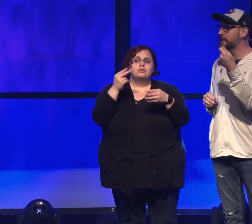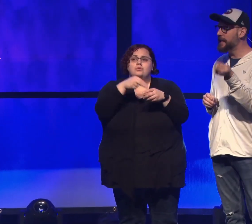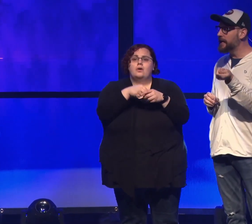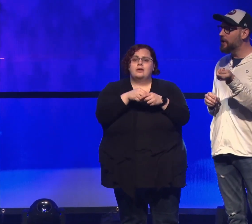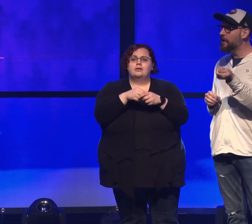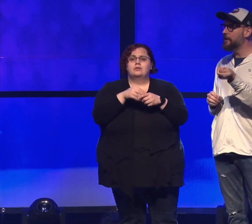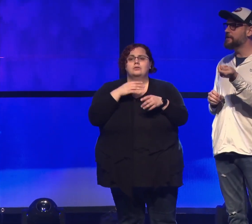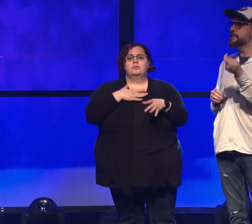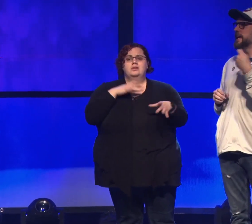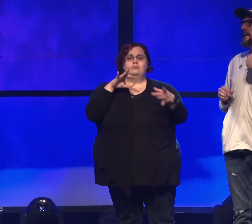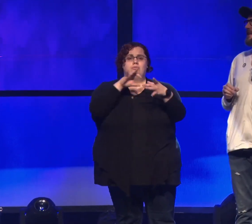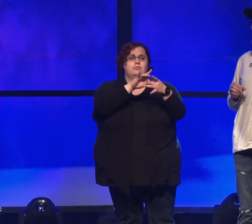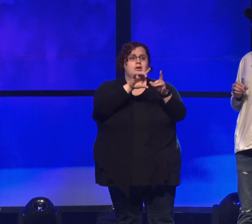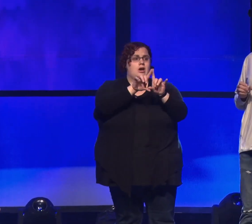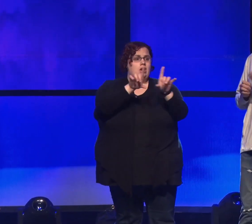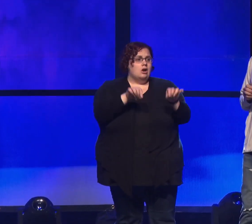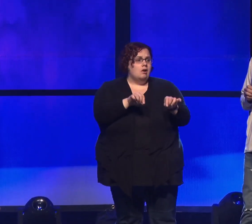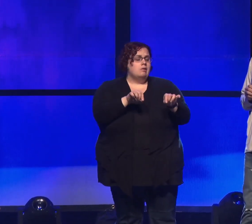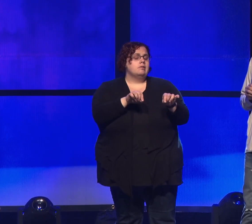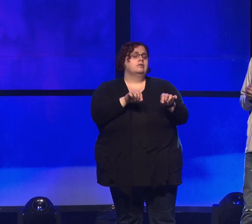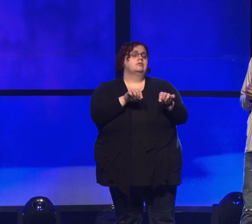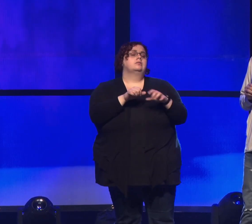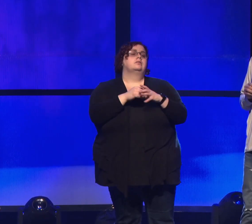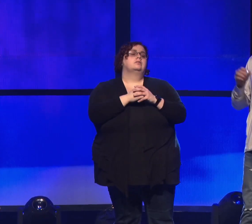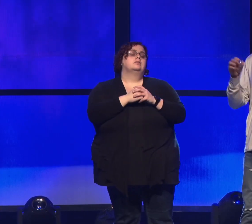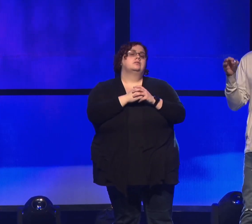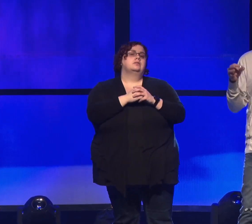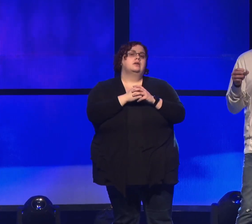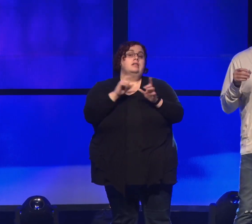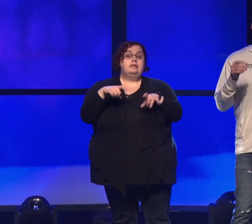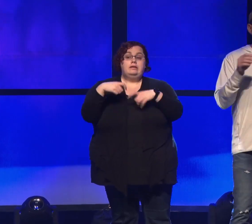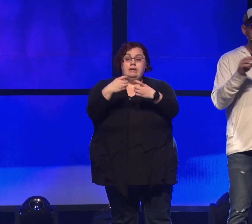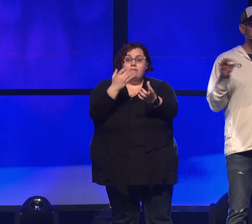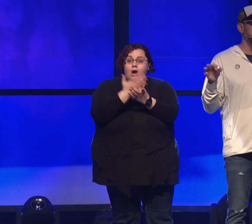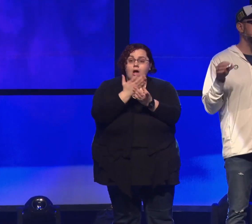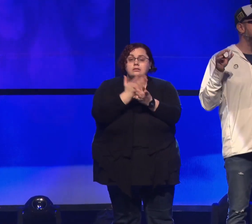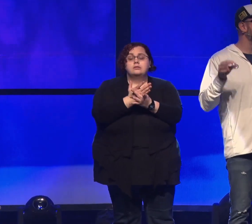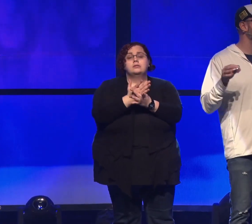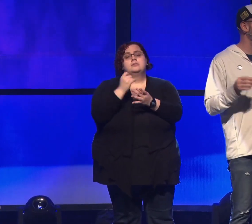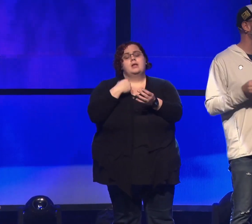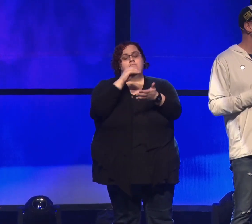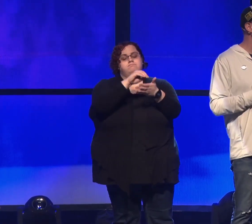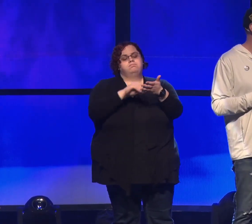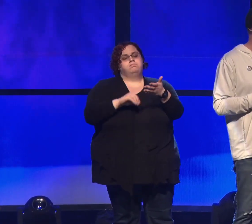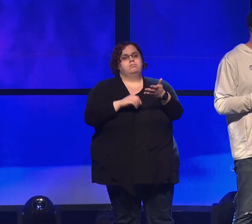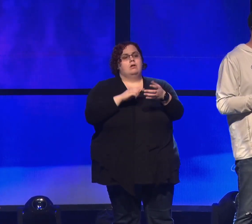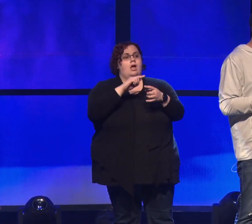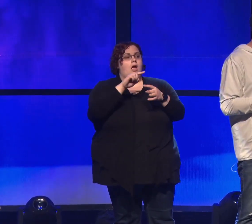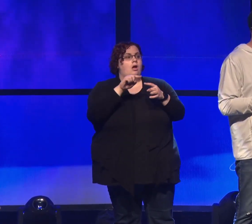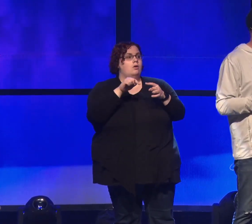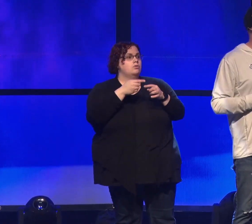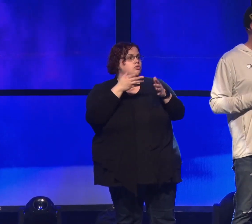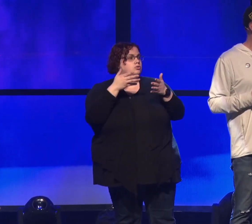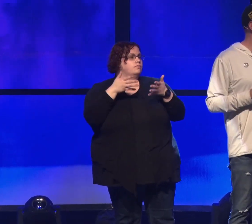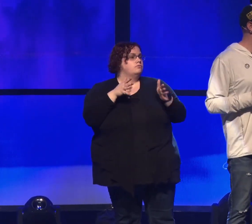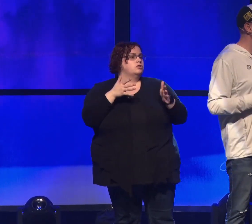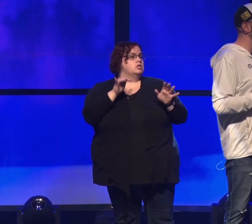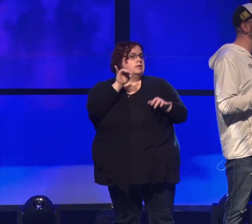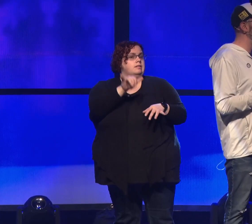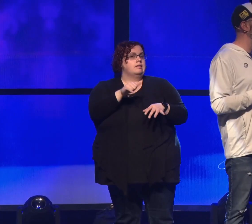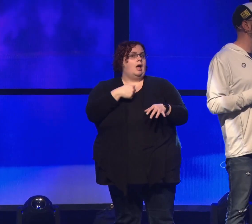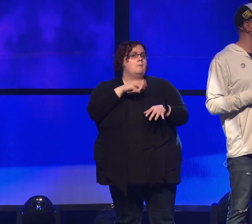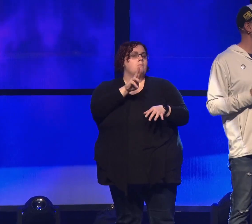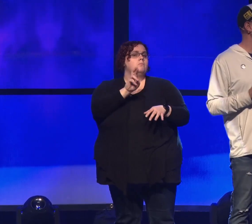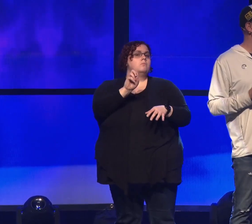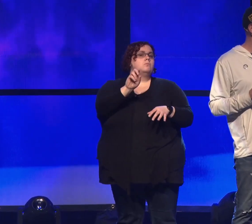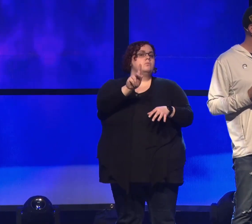grab those Connect cards and your those giving envelopes. Finish filling those out. While you're doing that, I want to invite Brooke to come and join